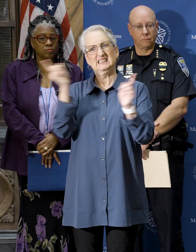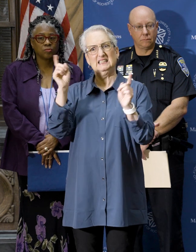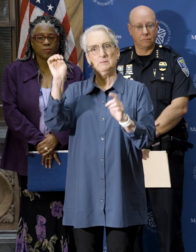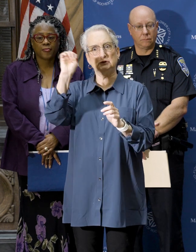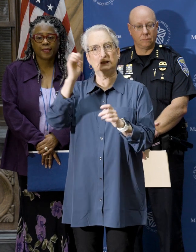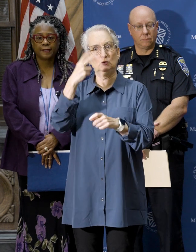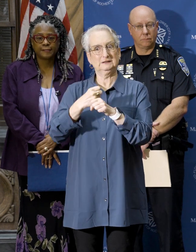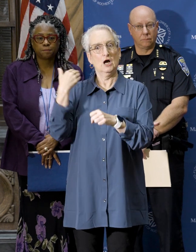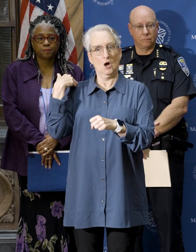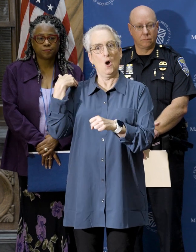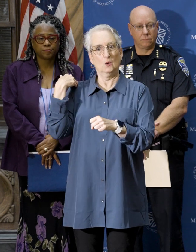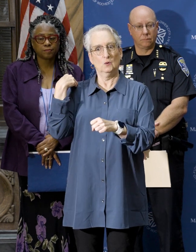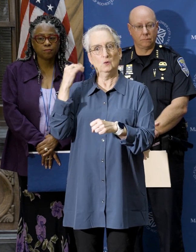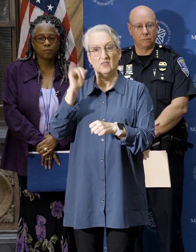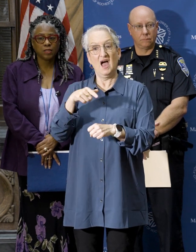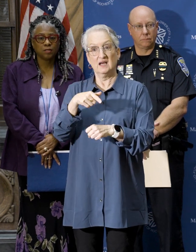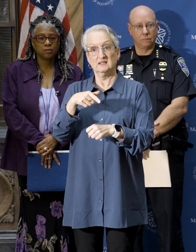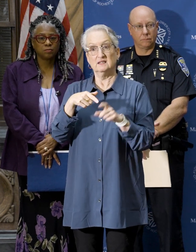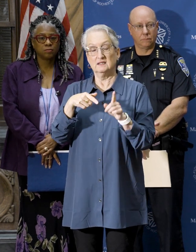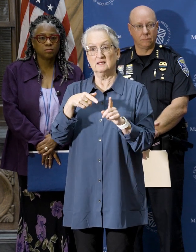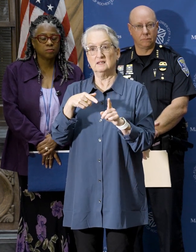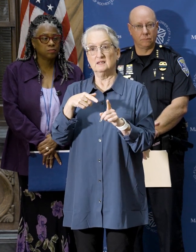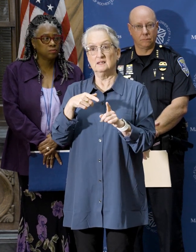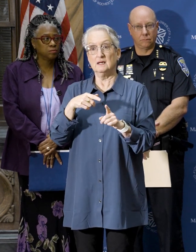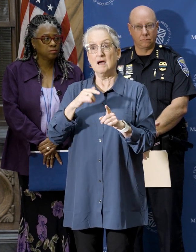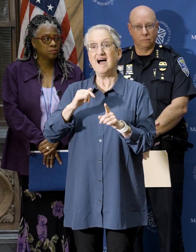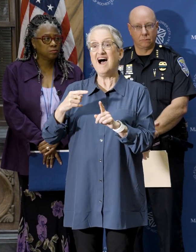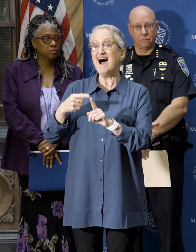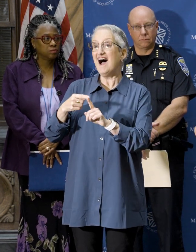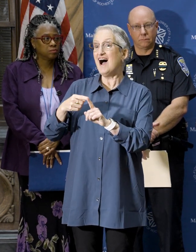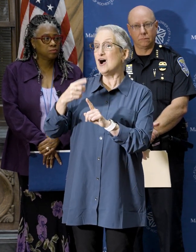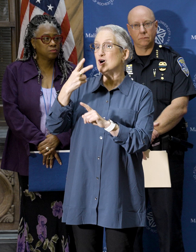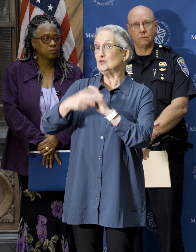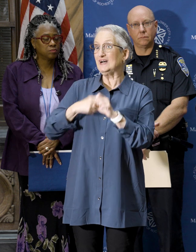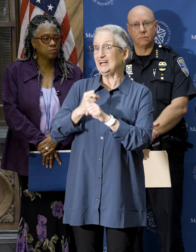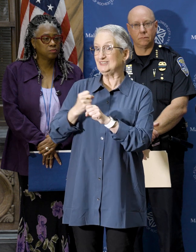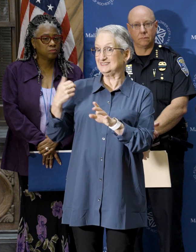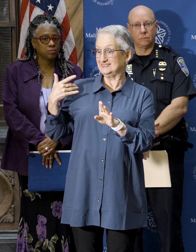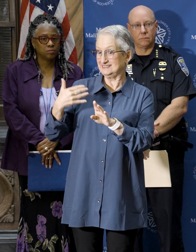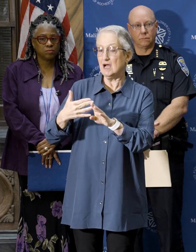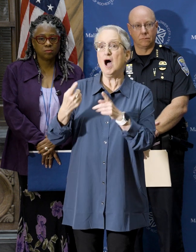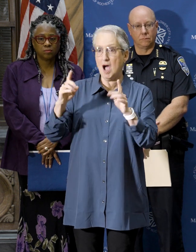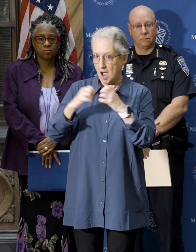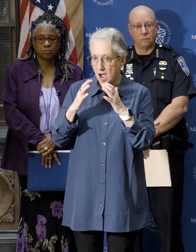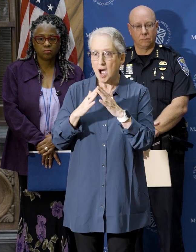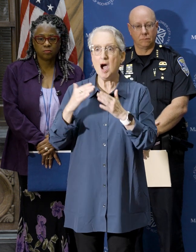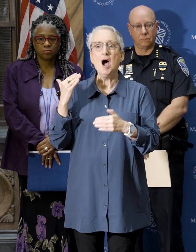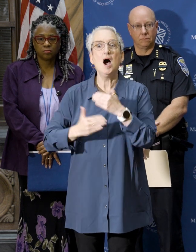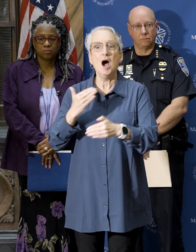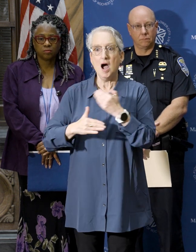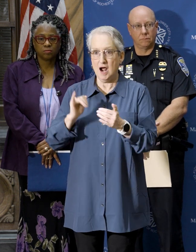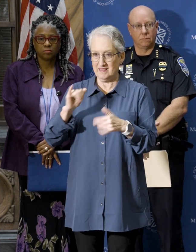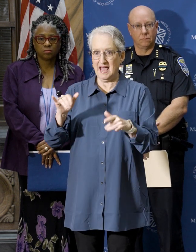level of gun violence. But one key milestone we've had since we've initiated the state of emergency has been to bring gun violence back